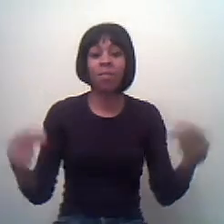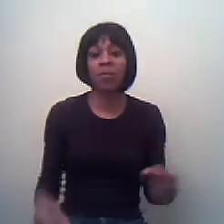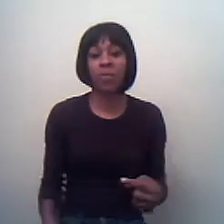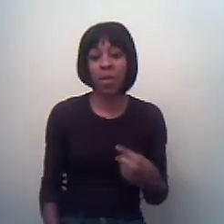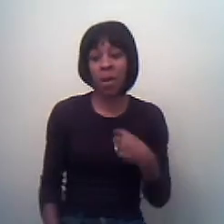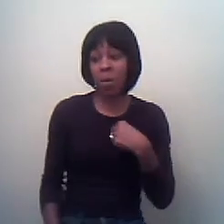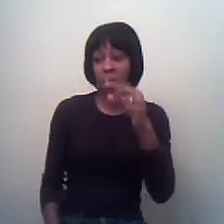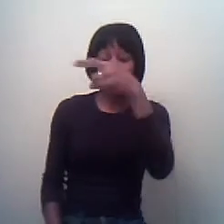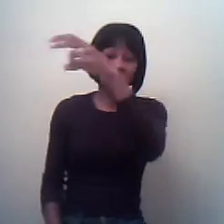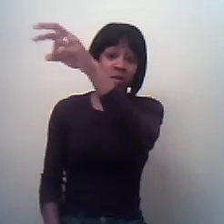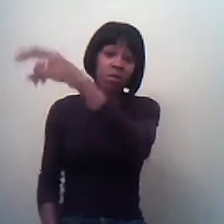I can't sail directly there.